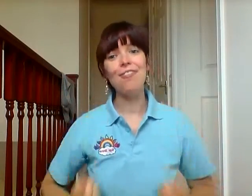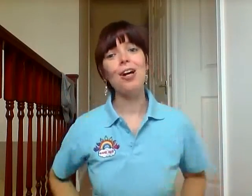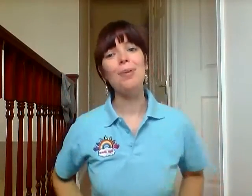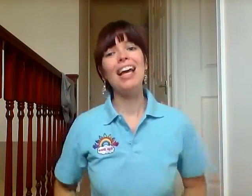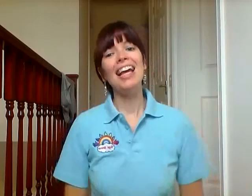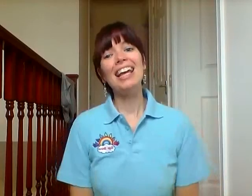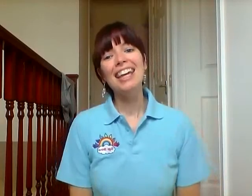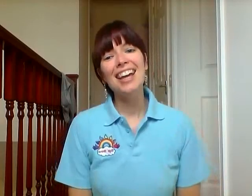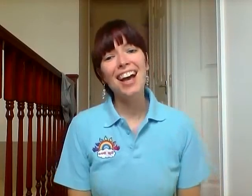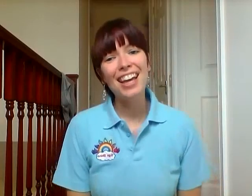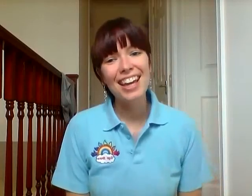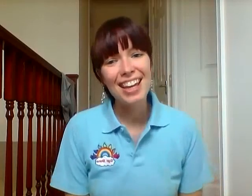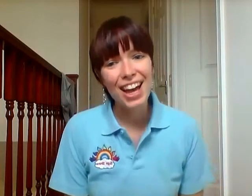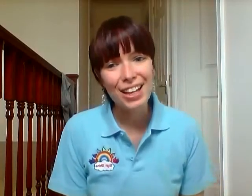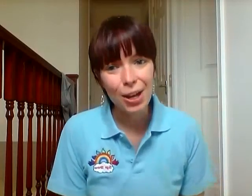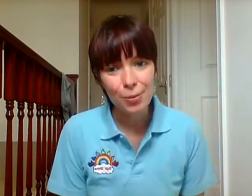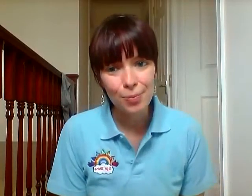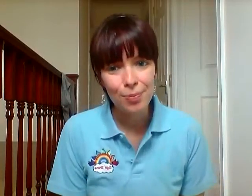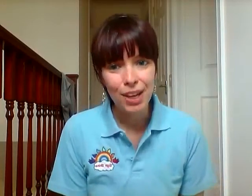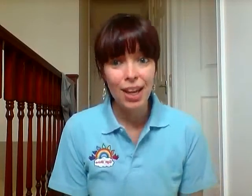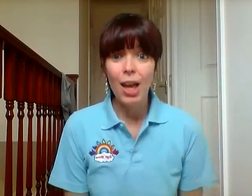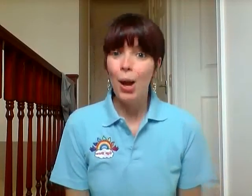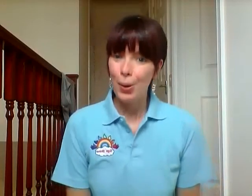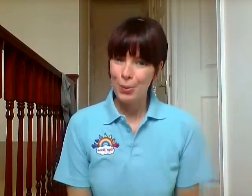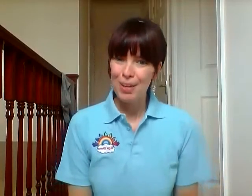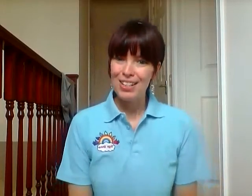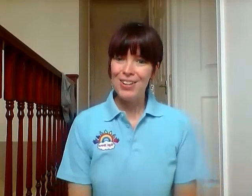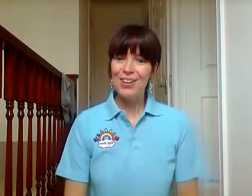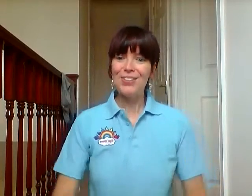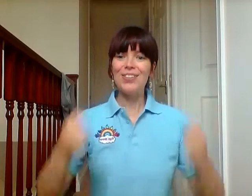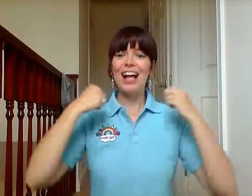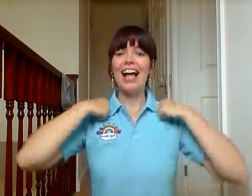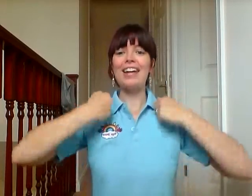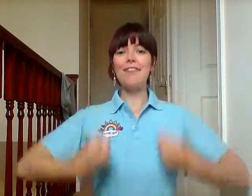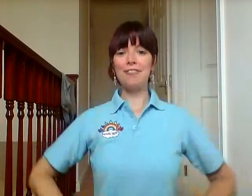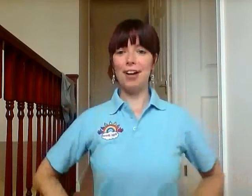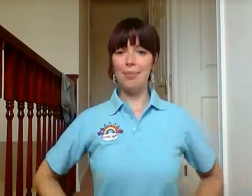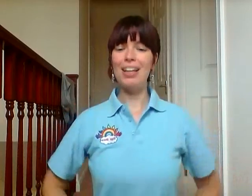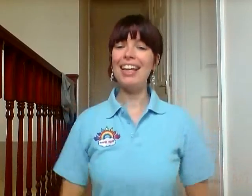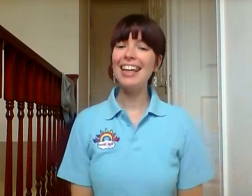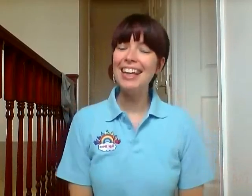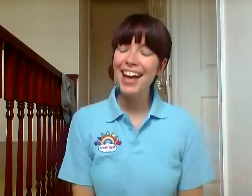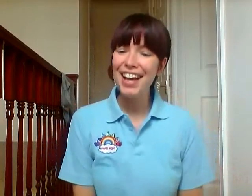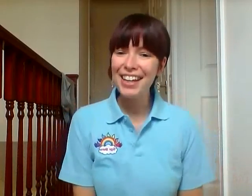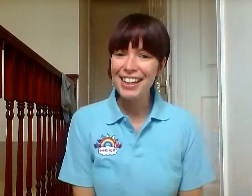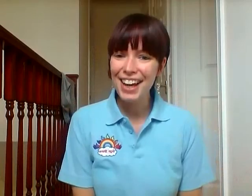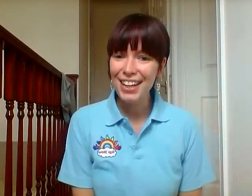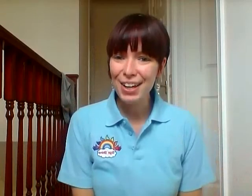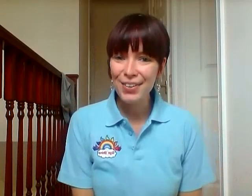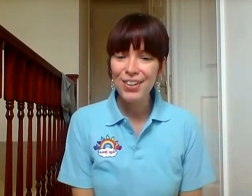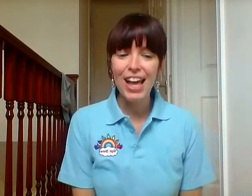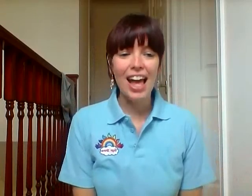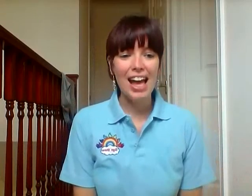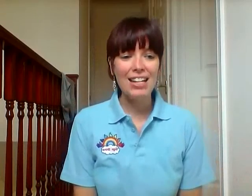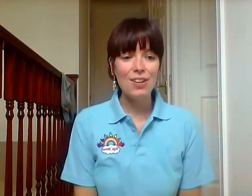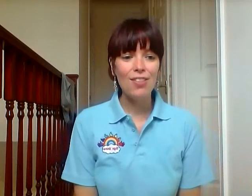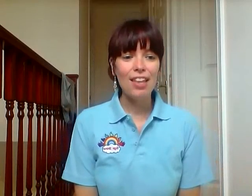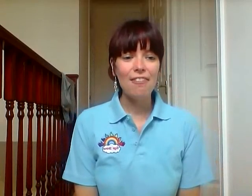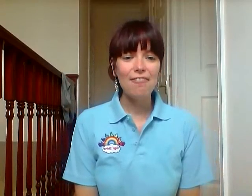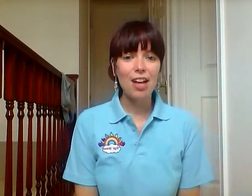farm, E-I-E-I-O. Old Macdonald had a farm, E-I-E-I-O, and on that farm